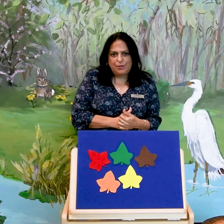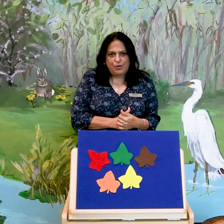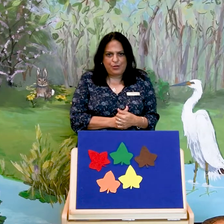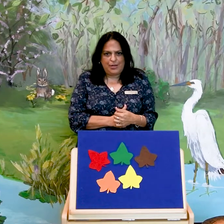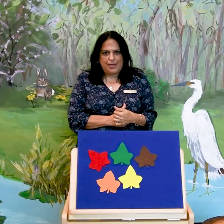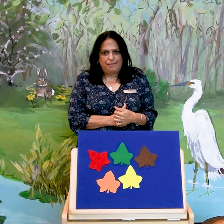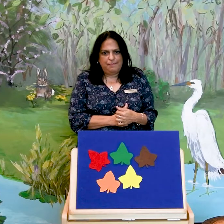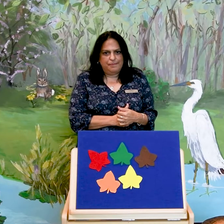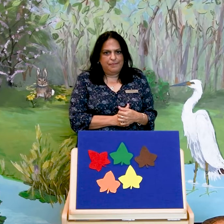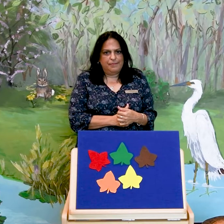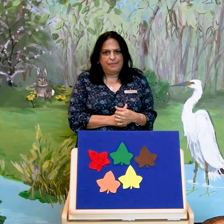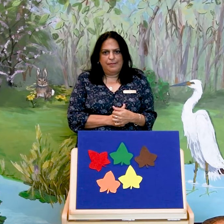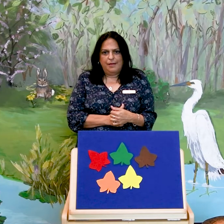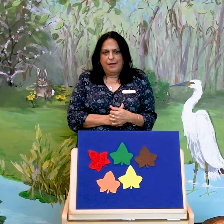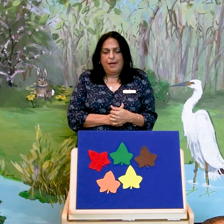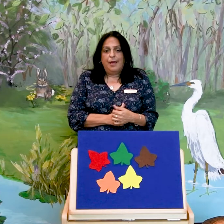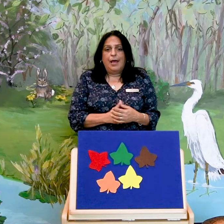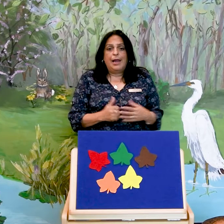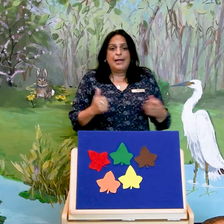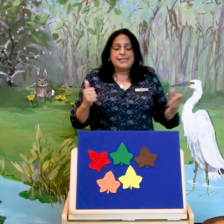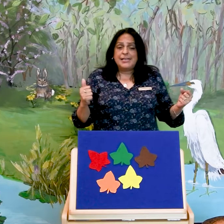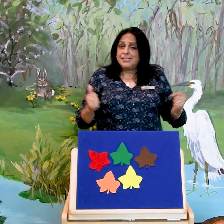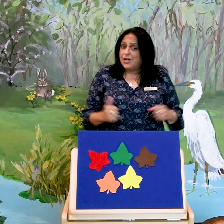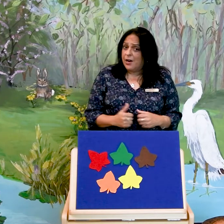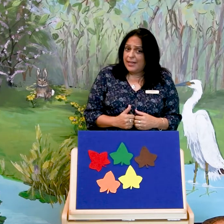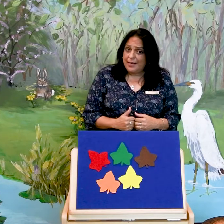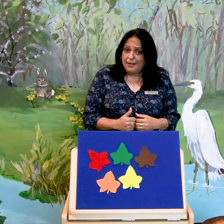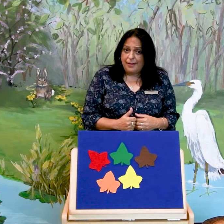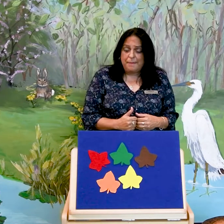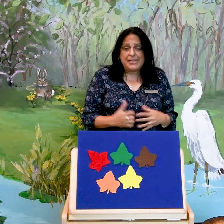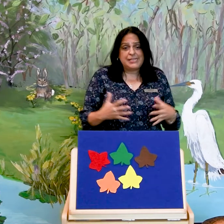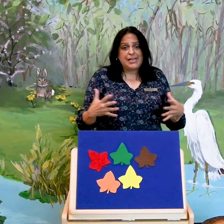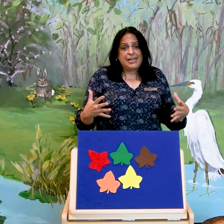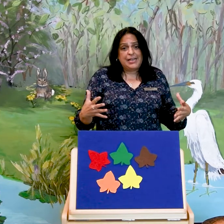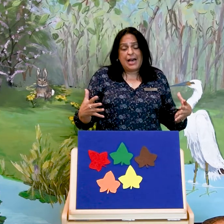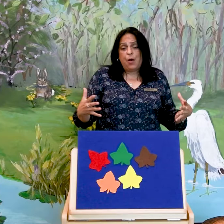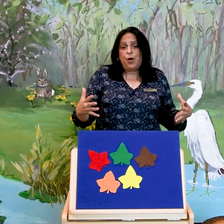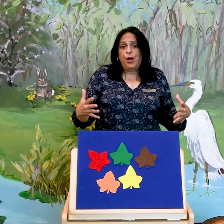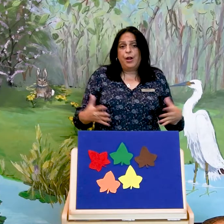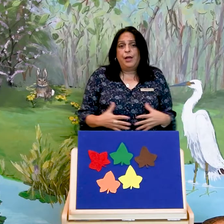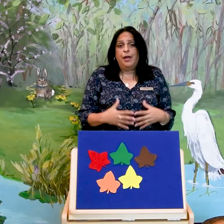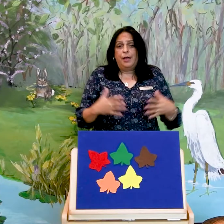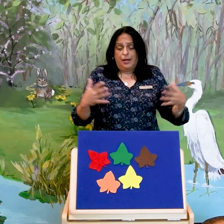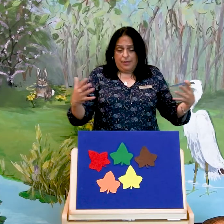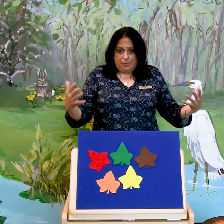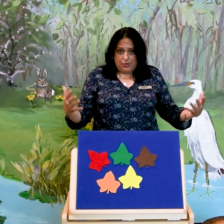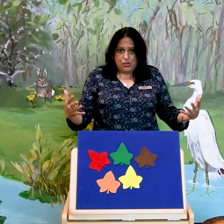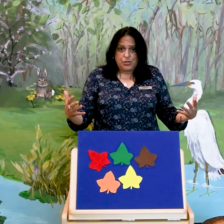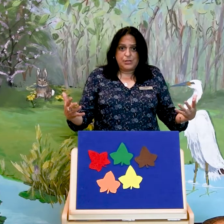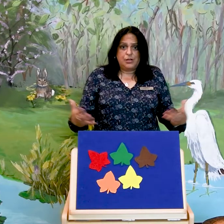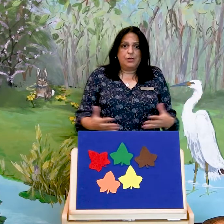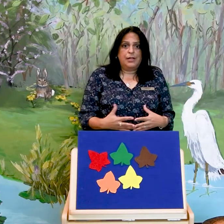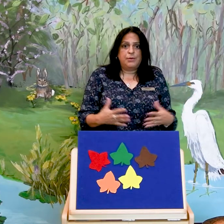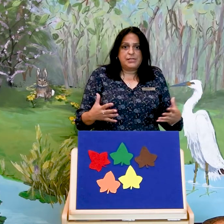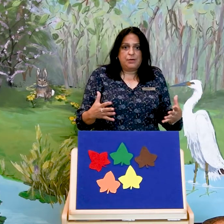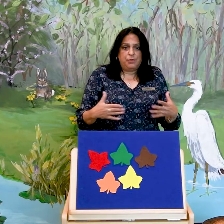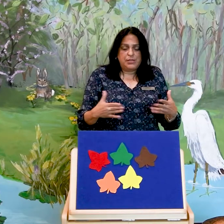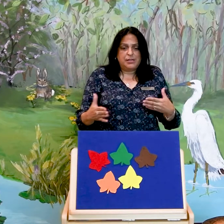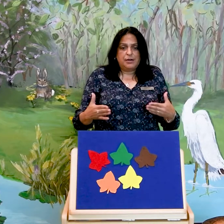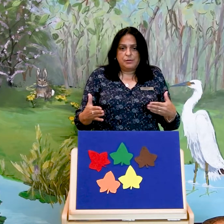you today. Let's get started by singing our traditional song that we sing when we start the